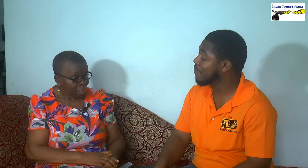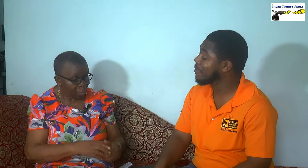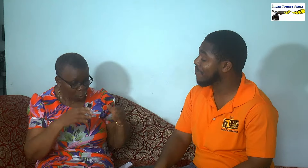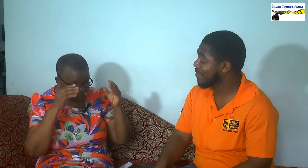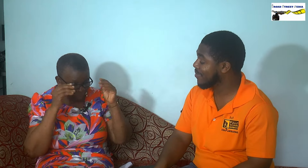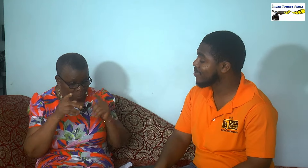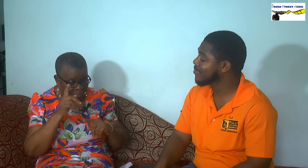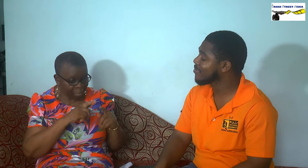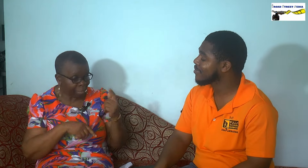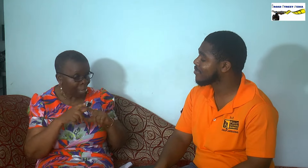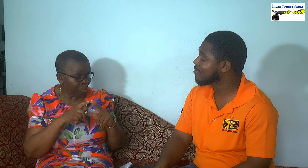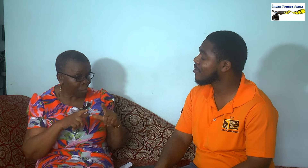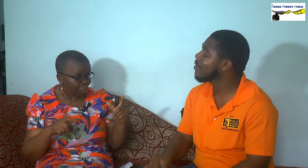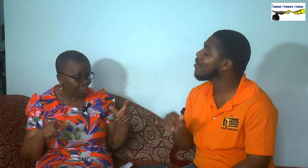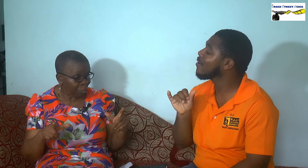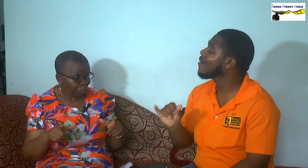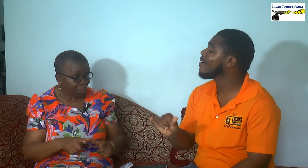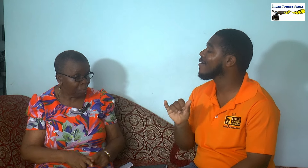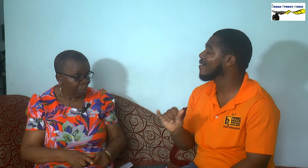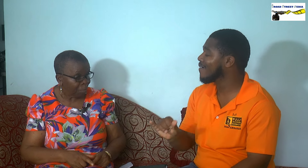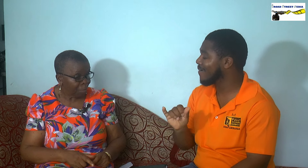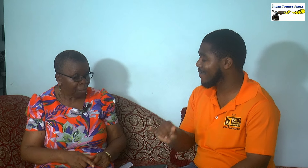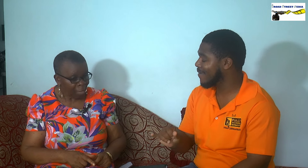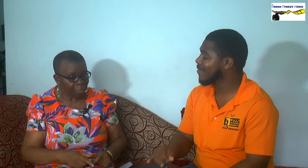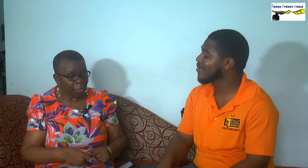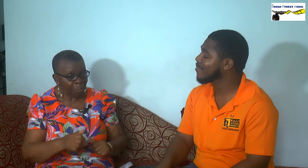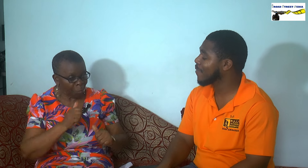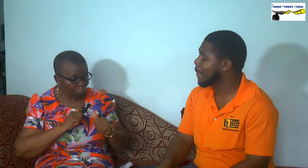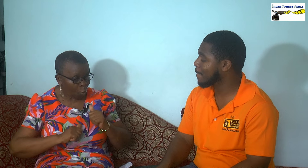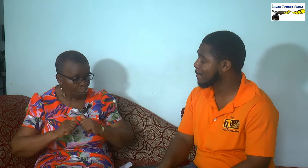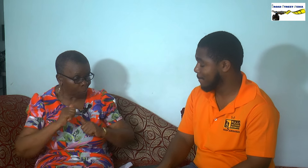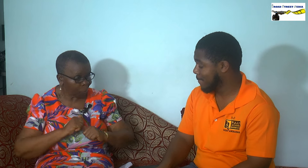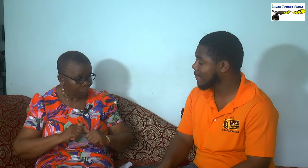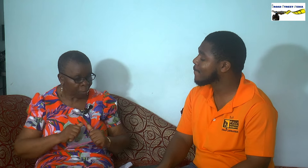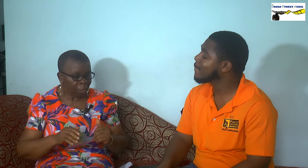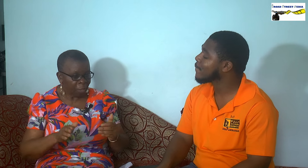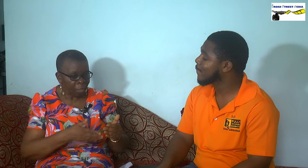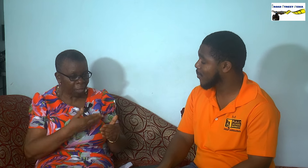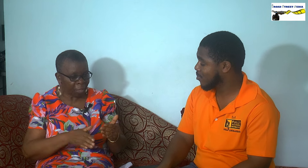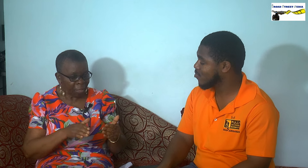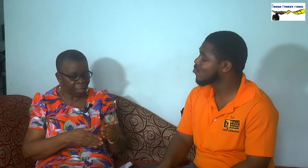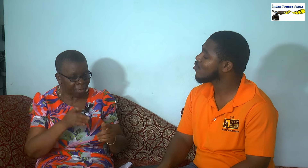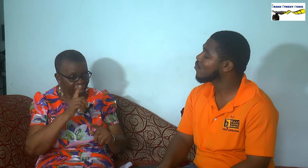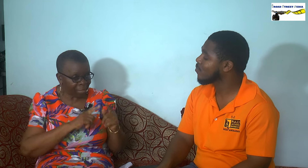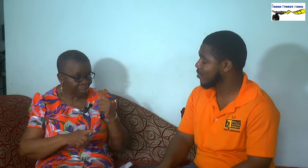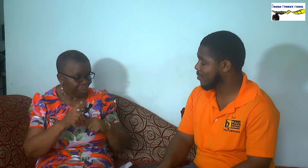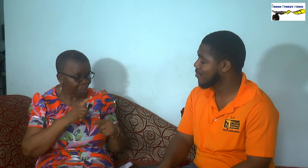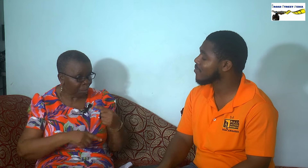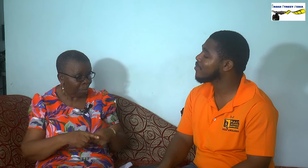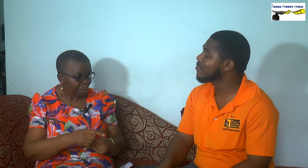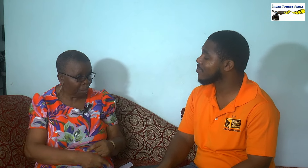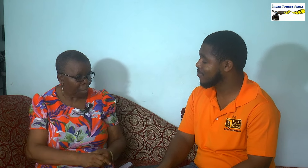I taught them sign language. Ah, okay. And they performed sing sign at